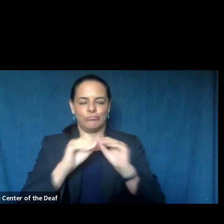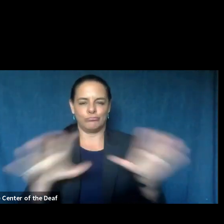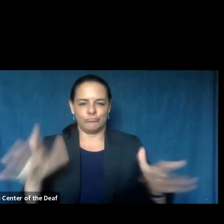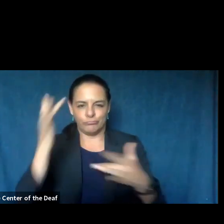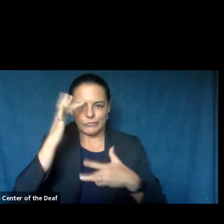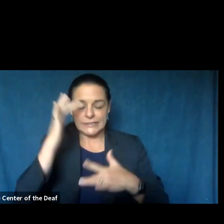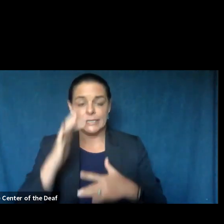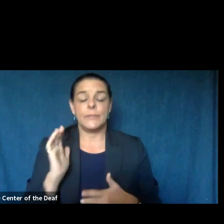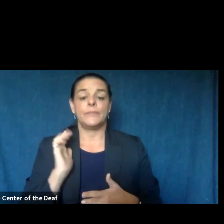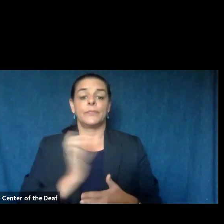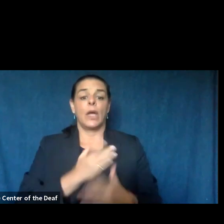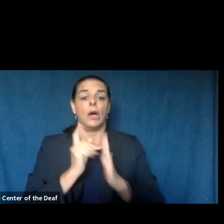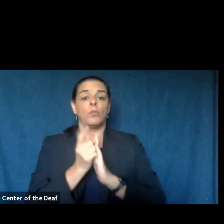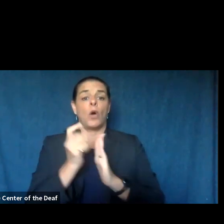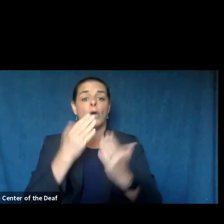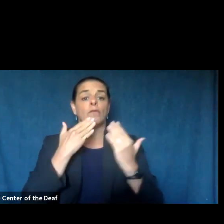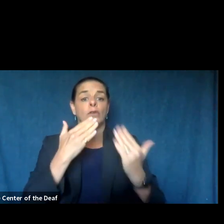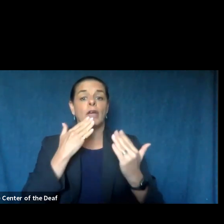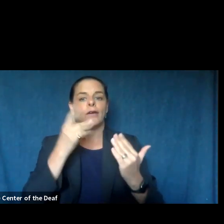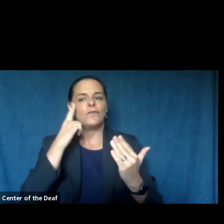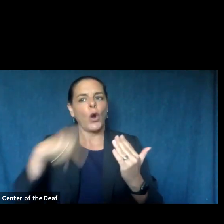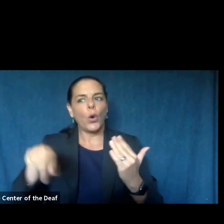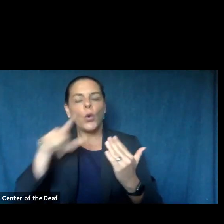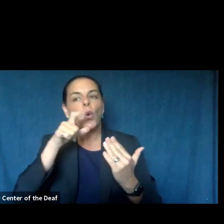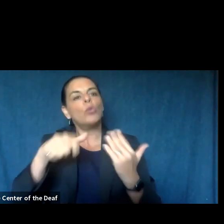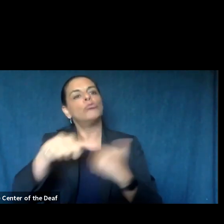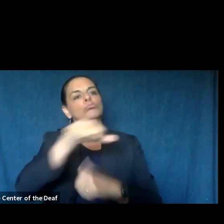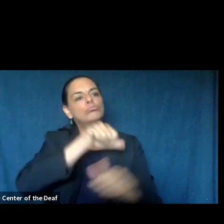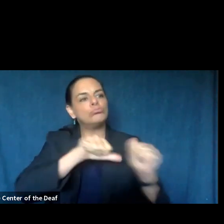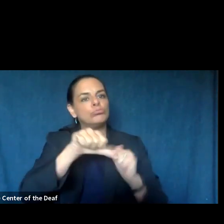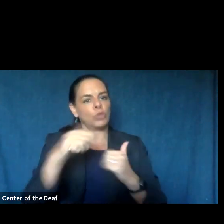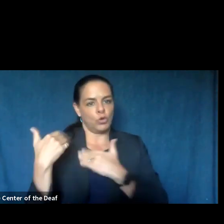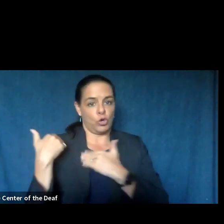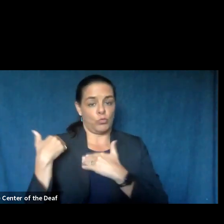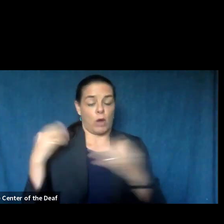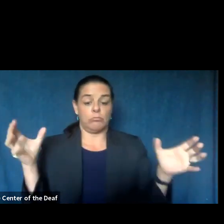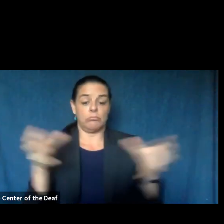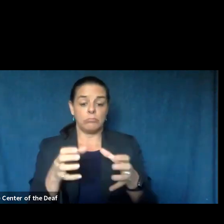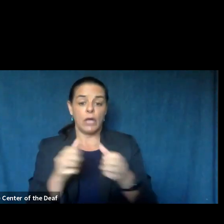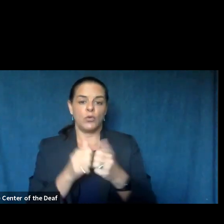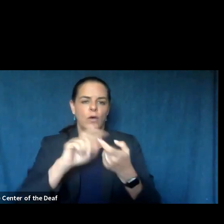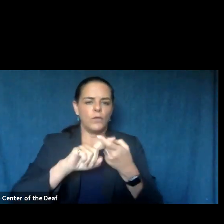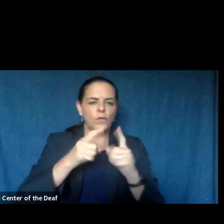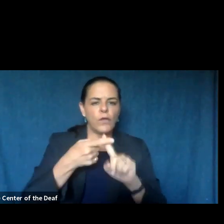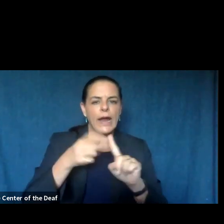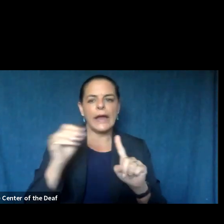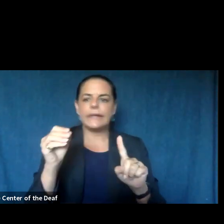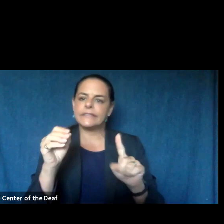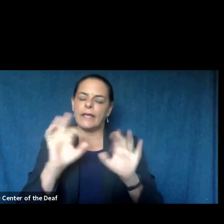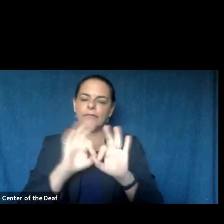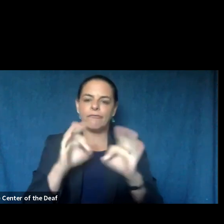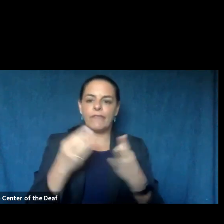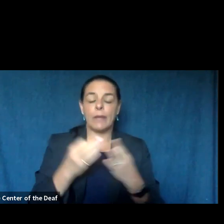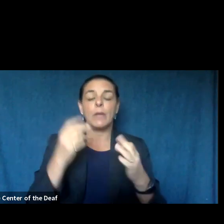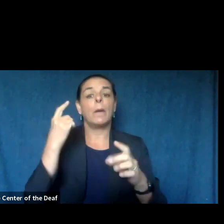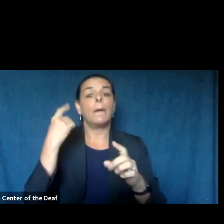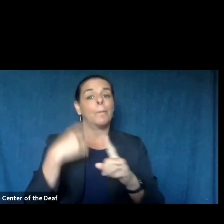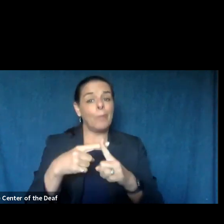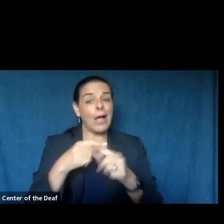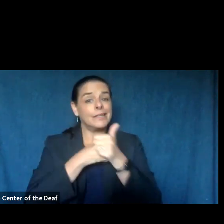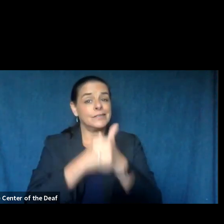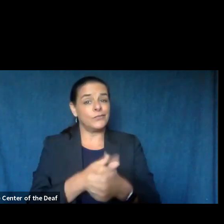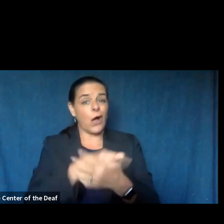continues to be for those who are socializing responsibly, gathering with friends and loved ones, while also maintaining the 5 core